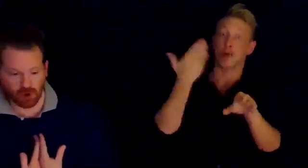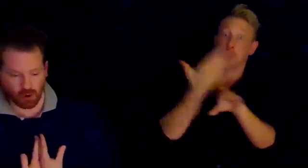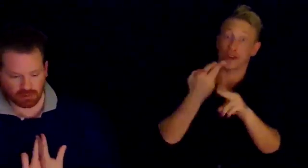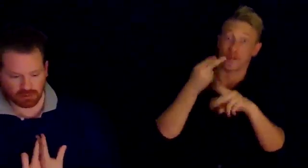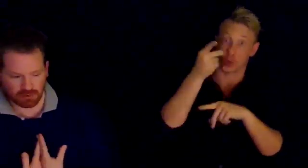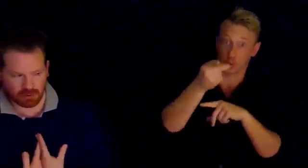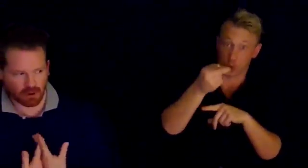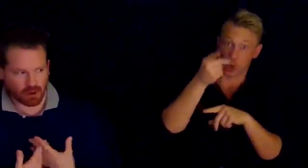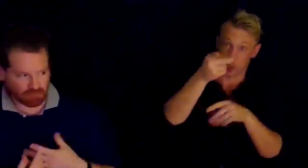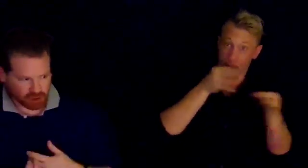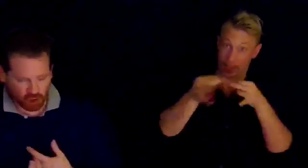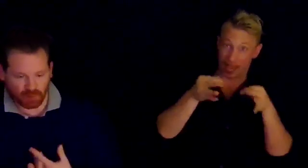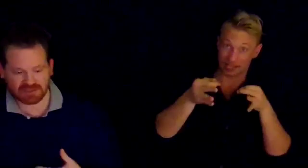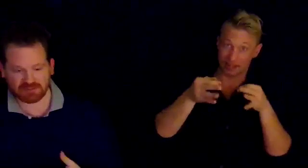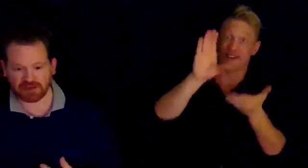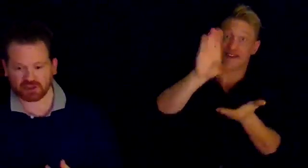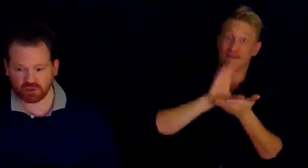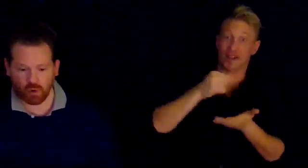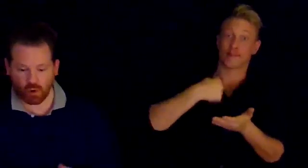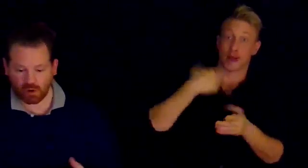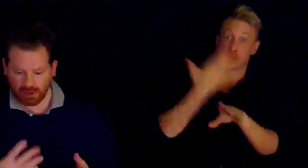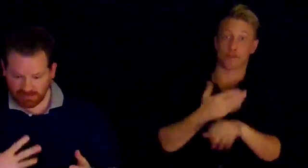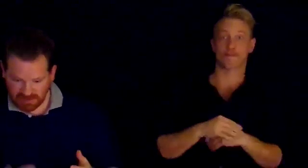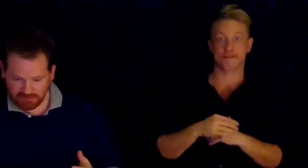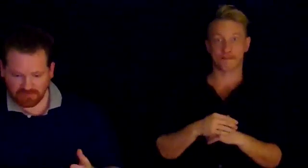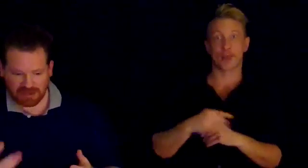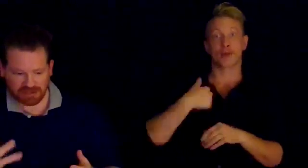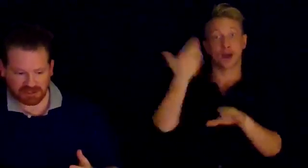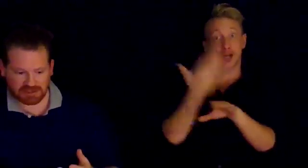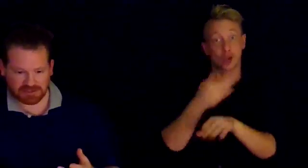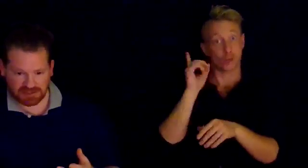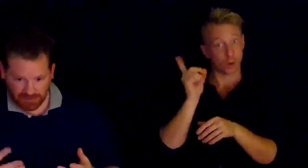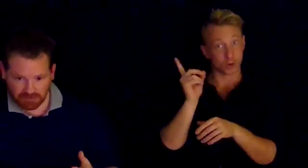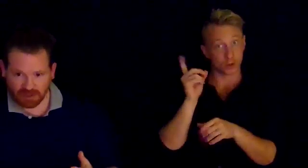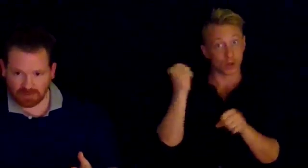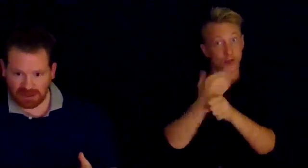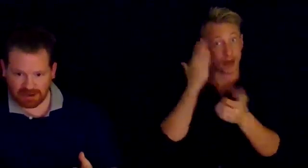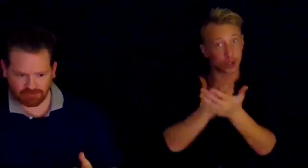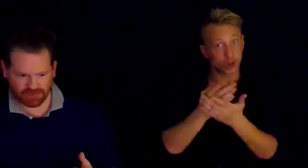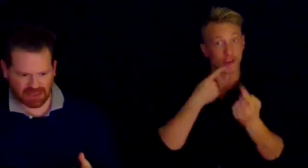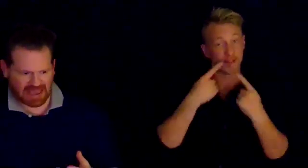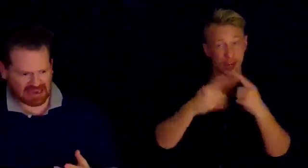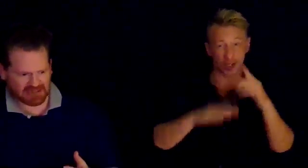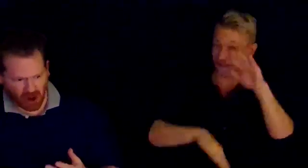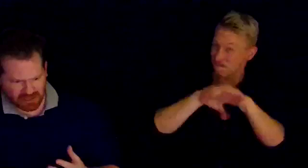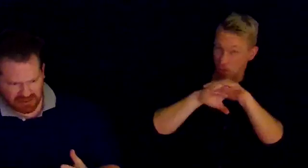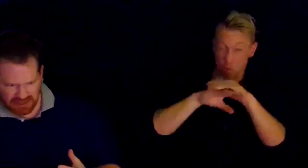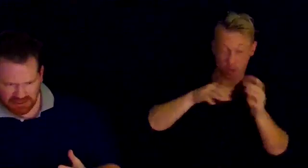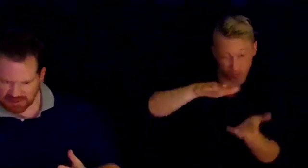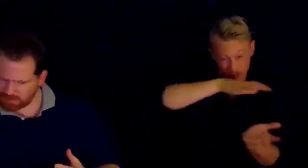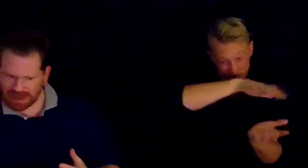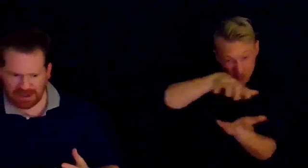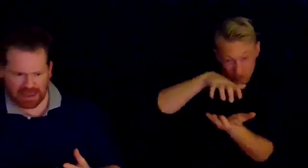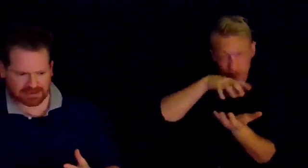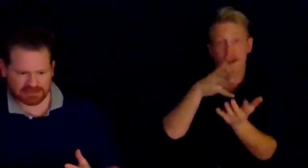funding my role. My job is to make sure the information is gathered by the planner. And if I